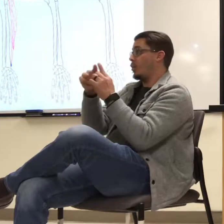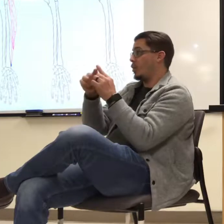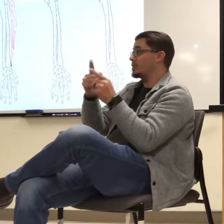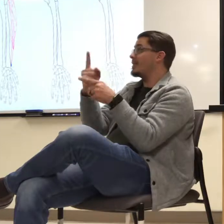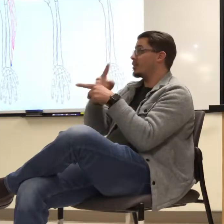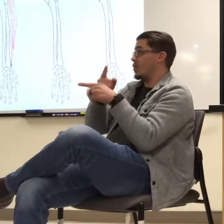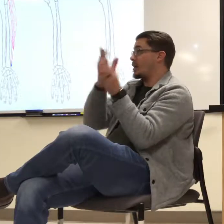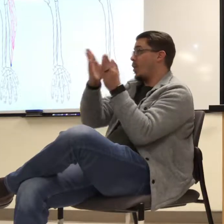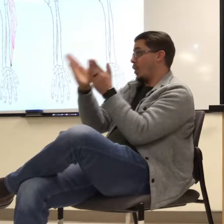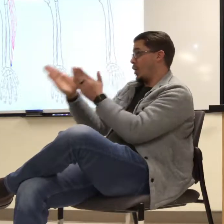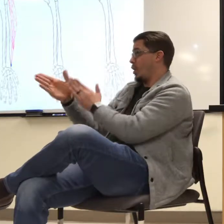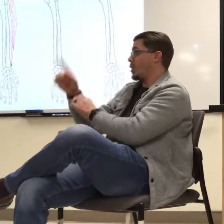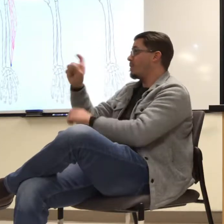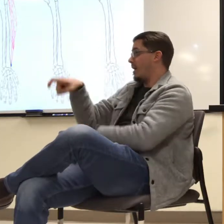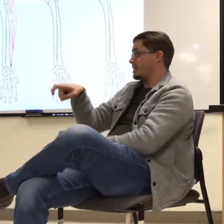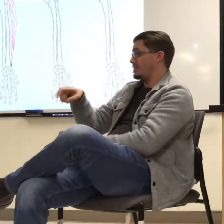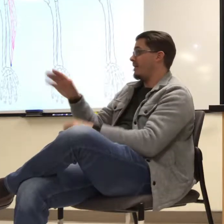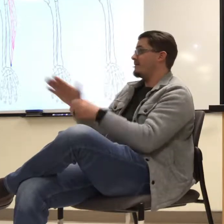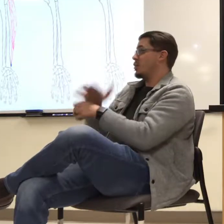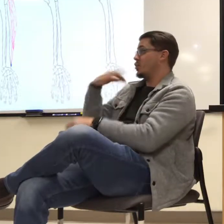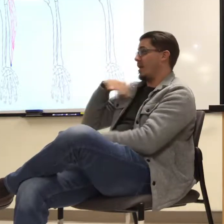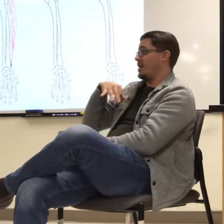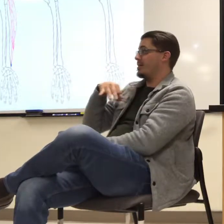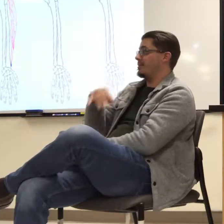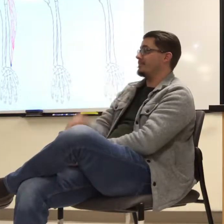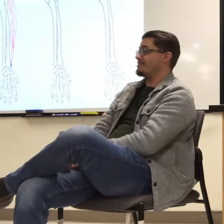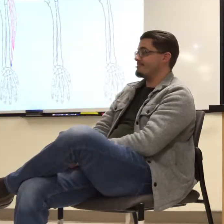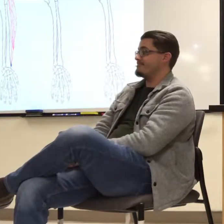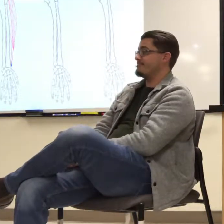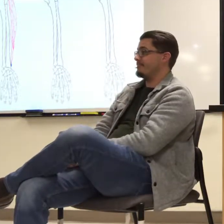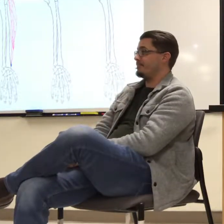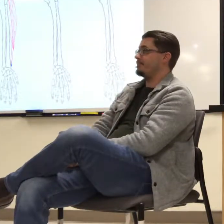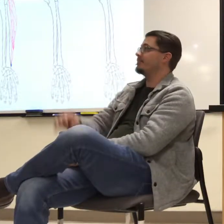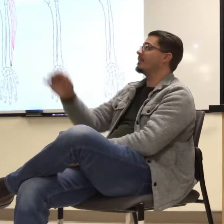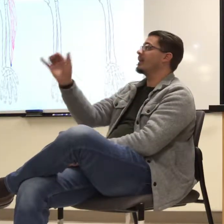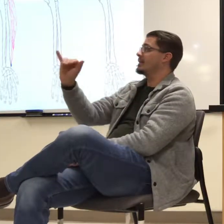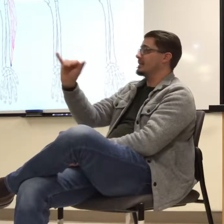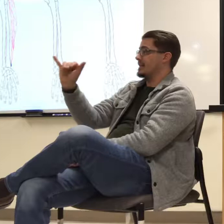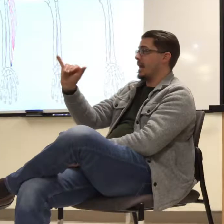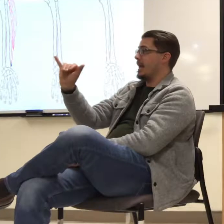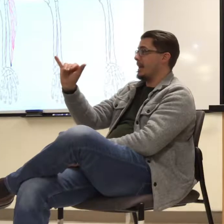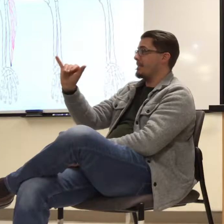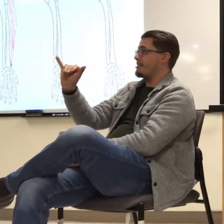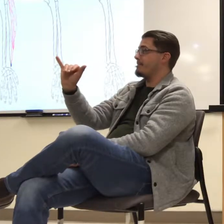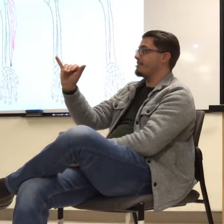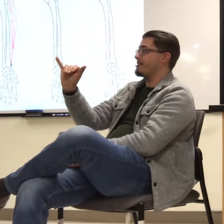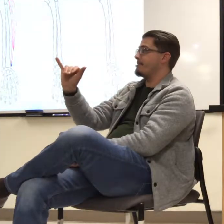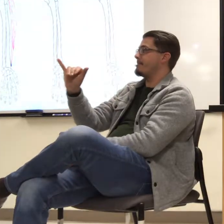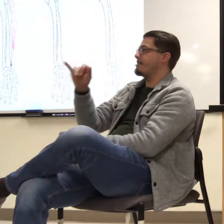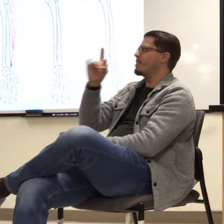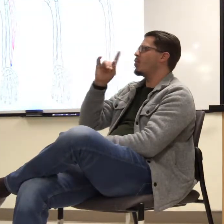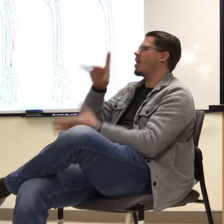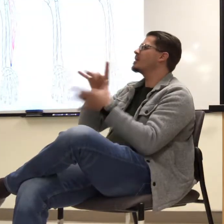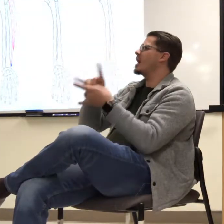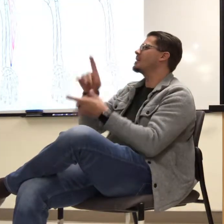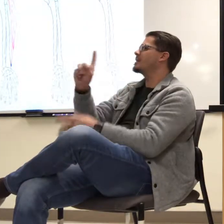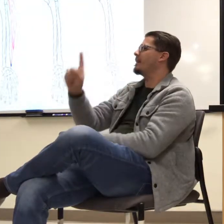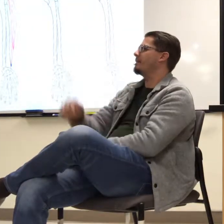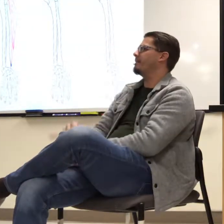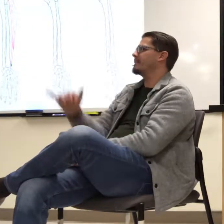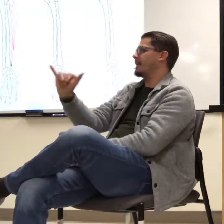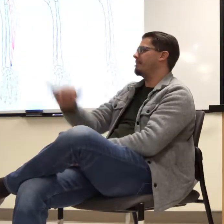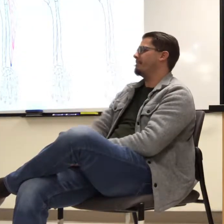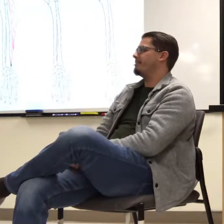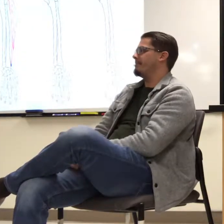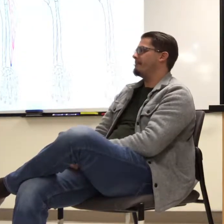order. Okay, and you get full credit for IDing that one. And it's the same in terms of attachments, basically.